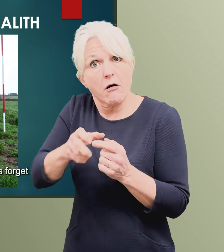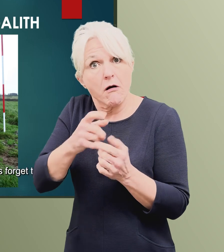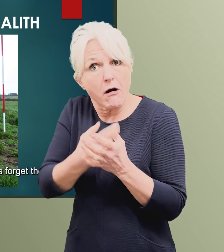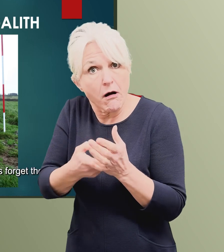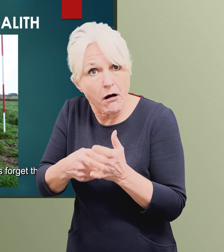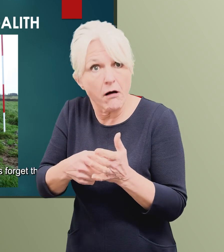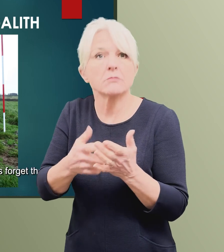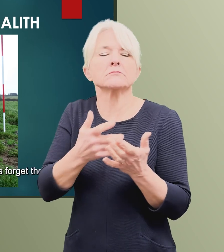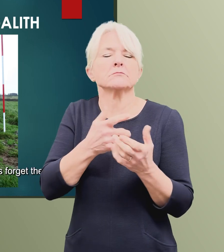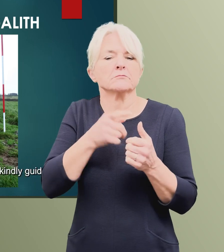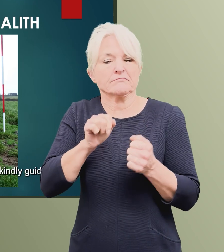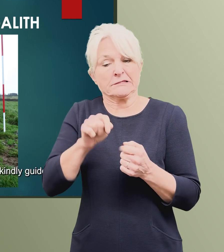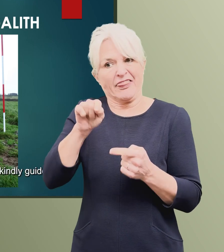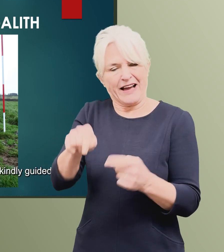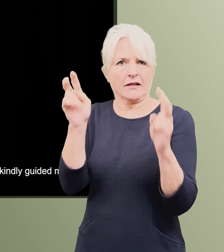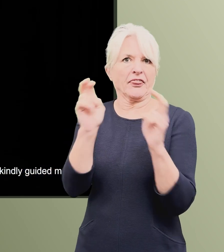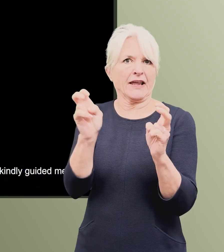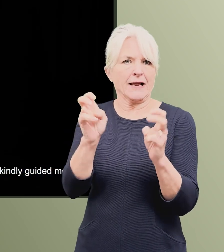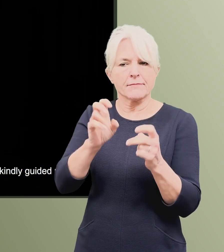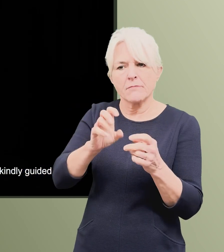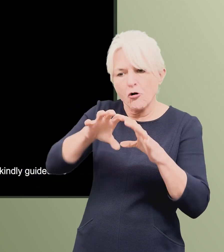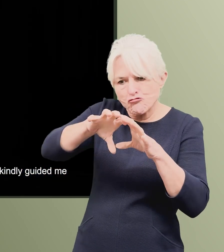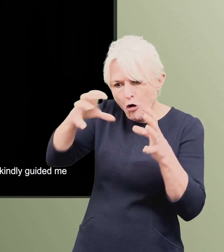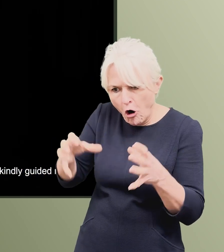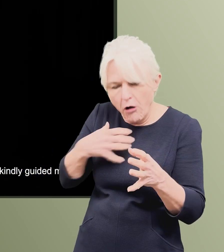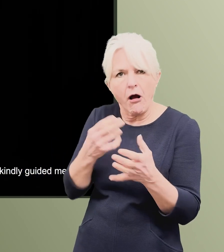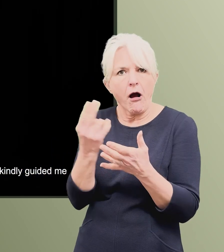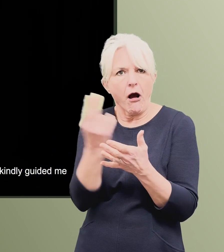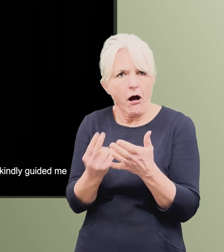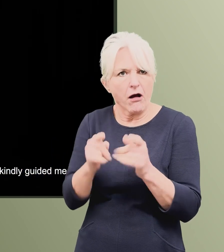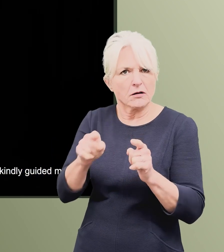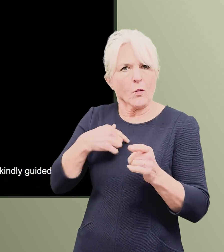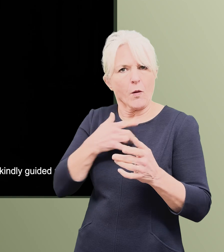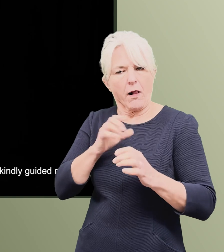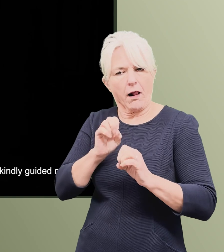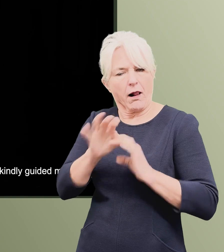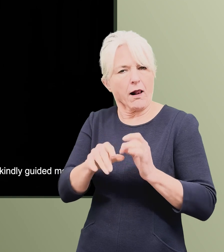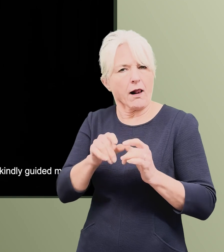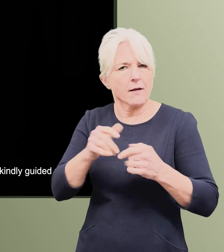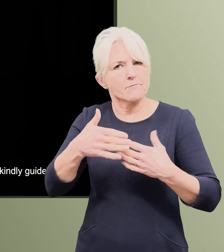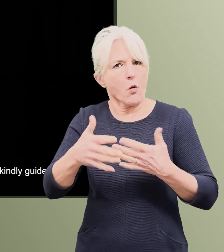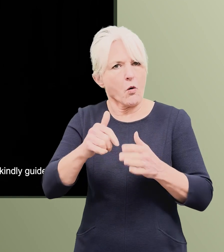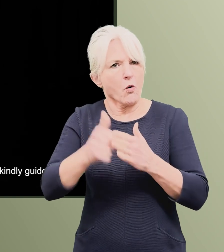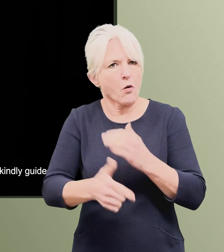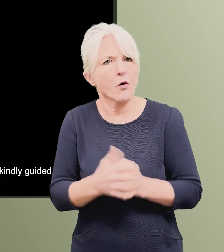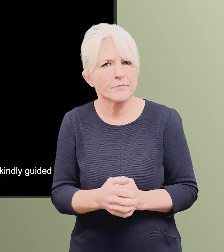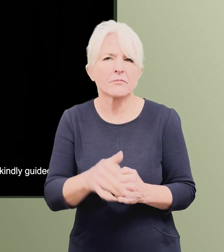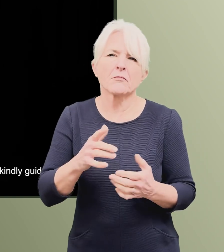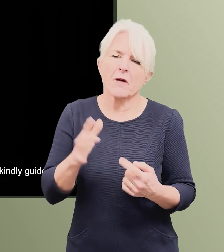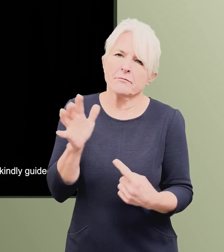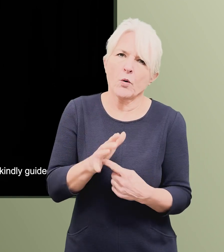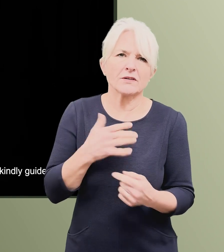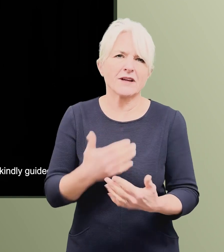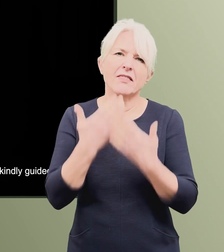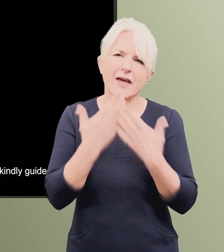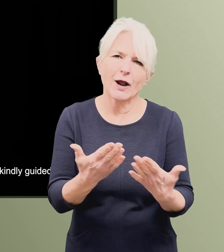the acknowledgements at the end. First of all, to Louise Mees from CADU, who was very kindly sort of guided me through